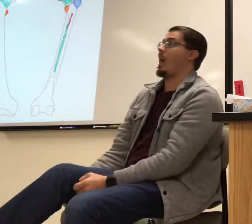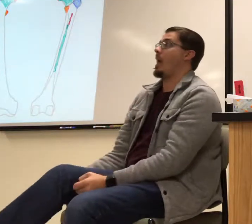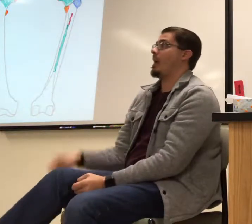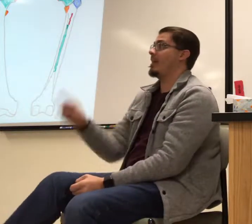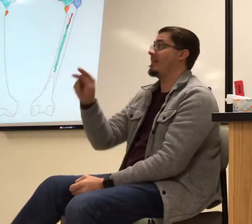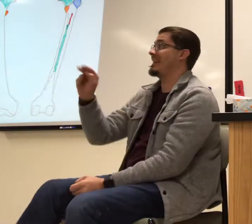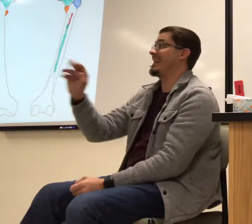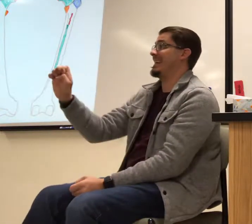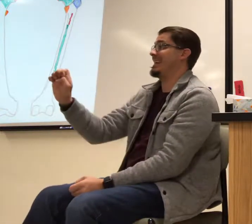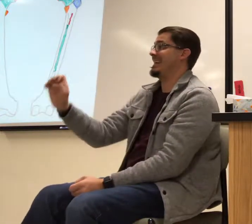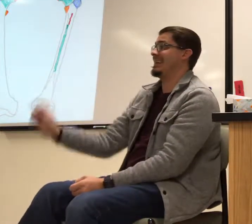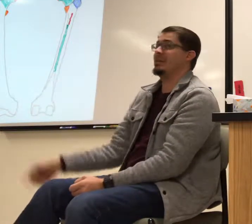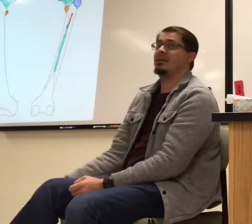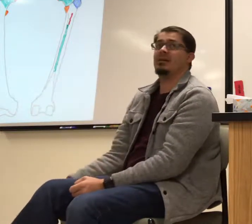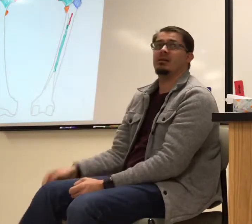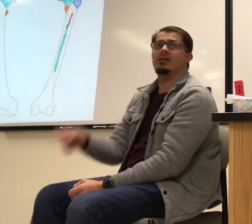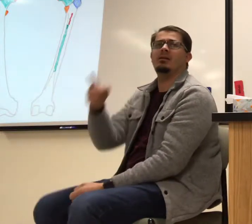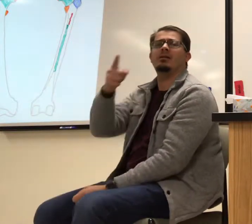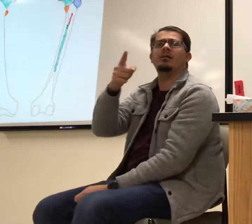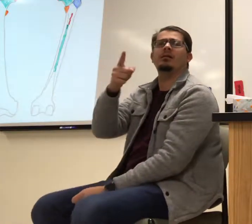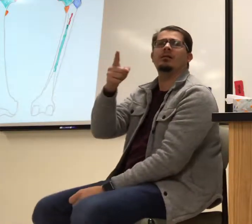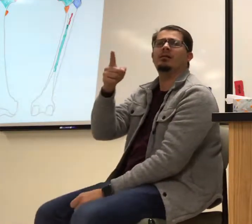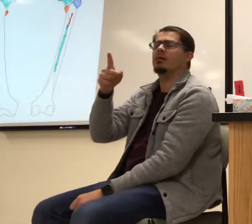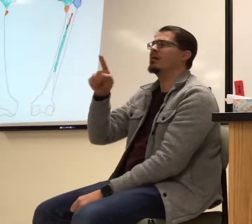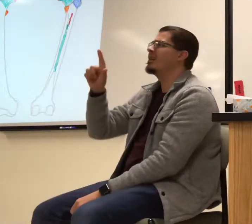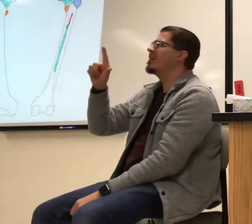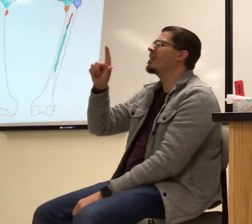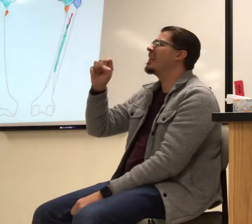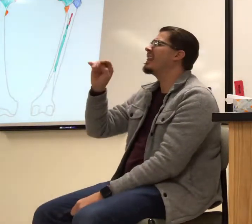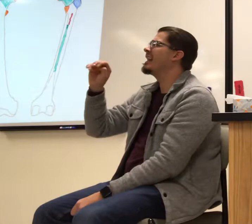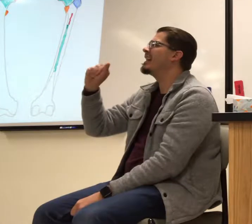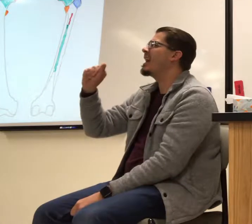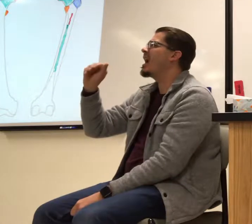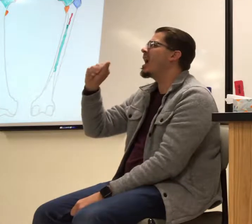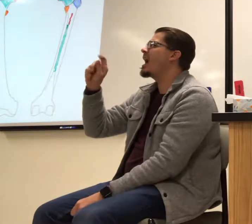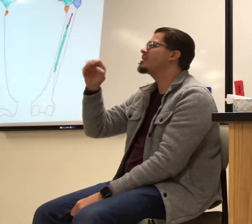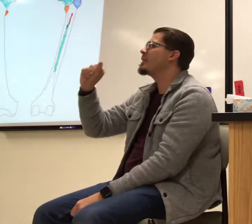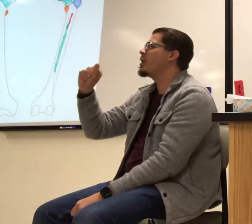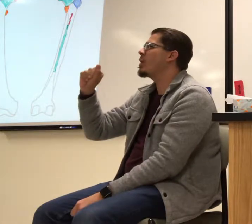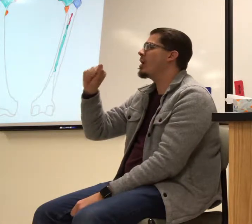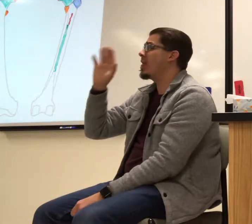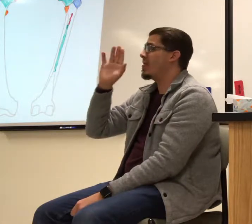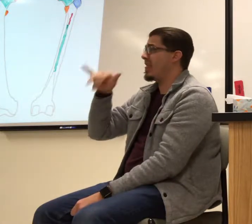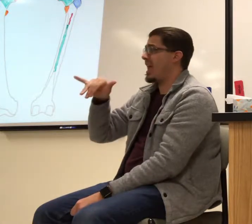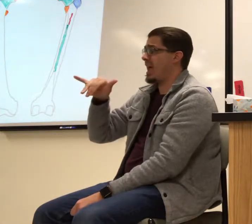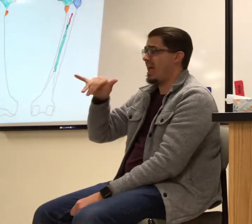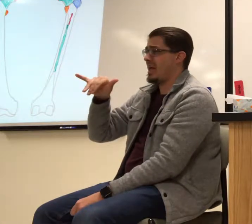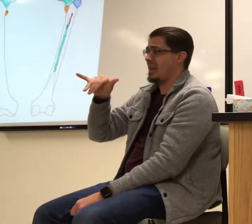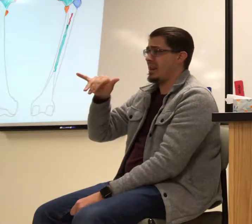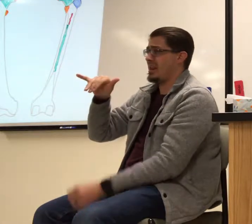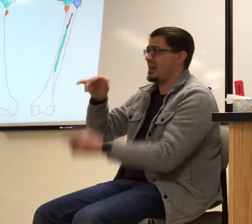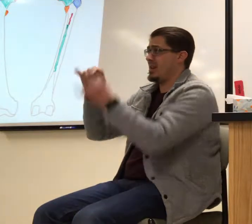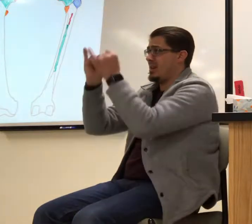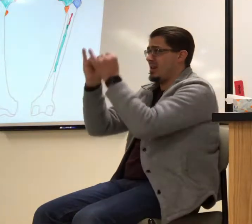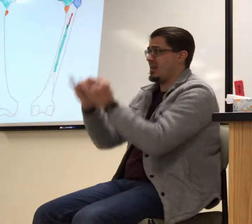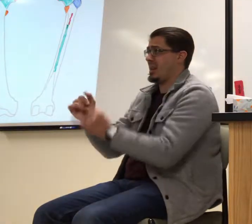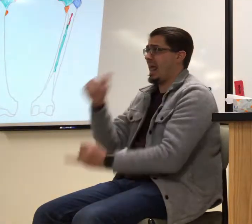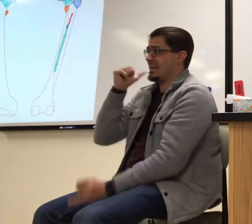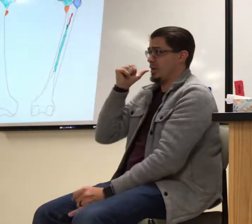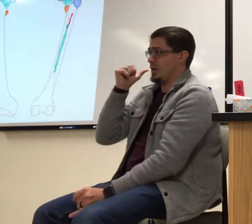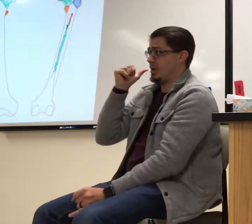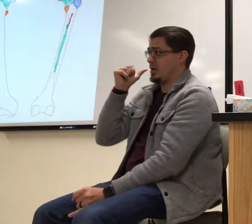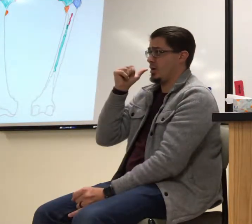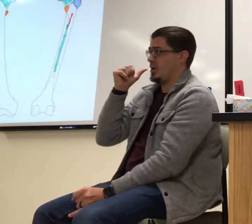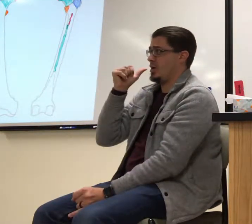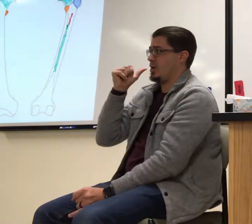have a question. Yeah, go ahead. Linea aspera, do you find the anterior part? No. Oh